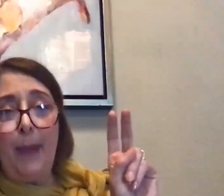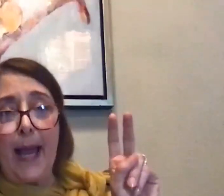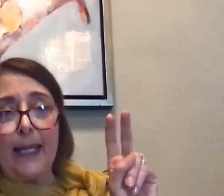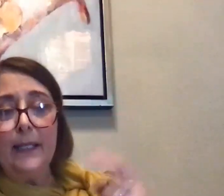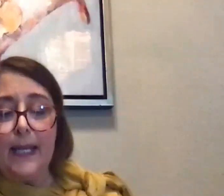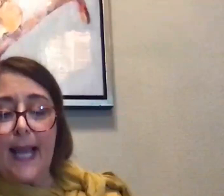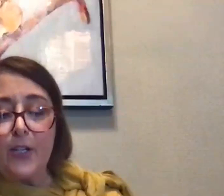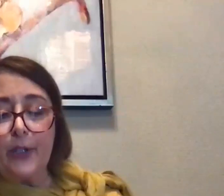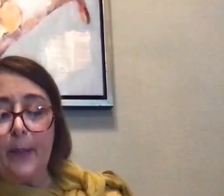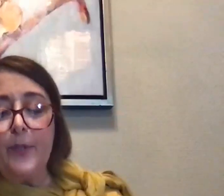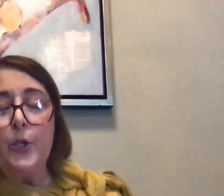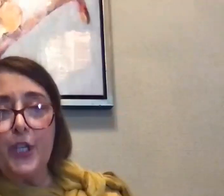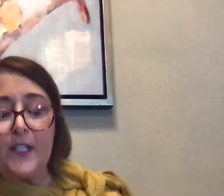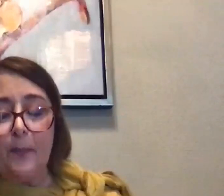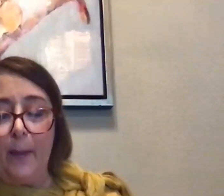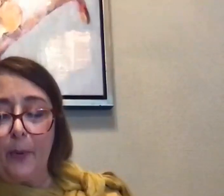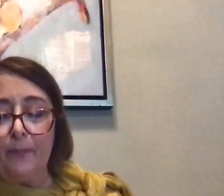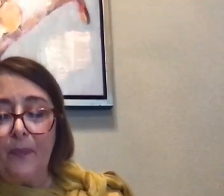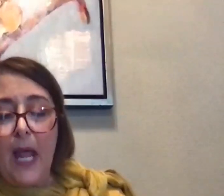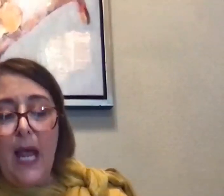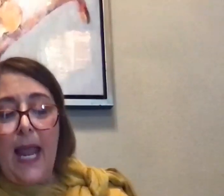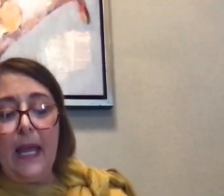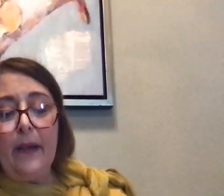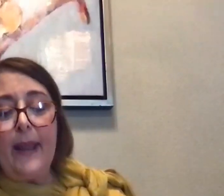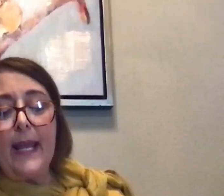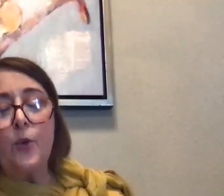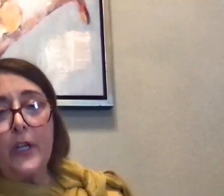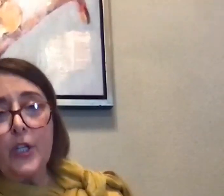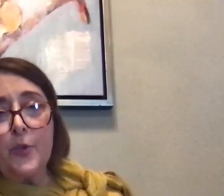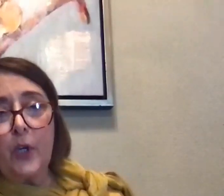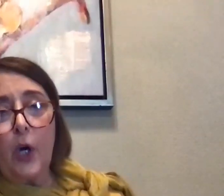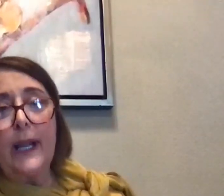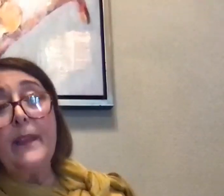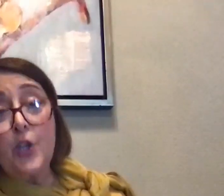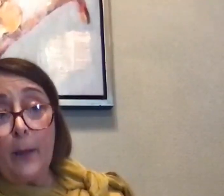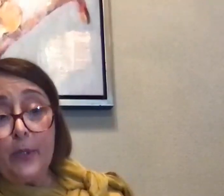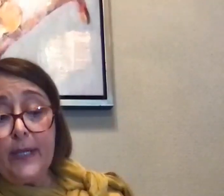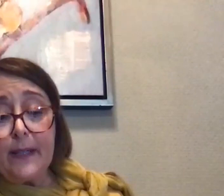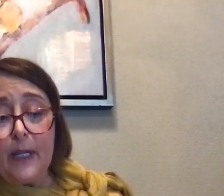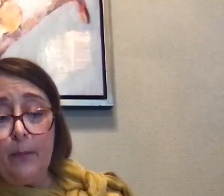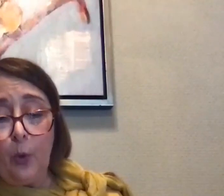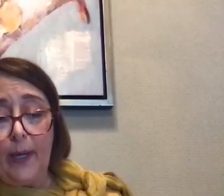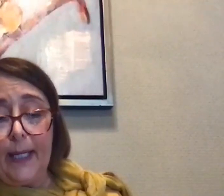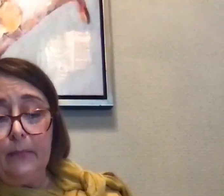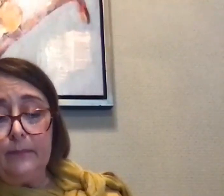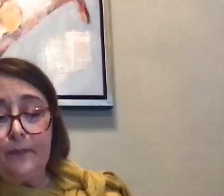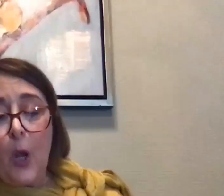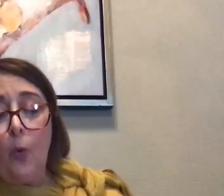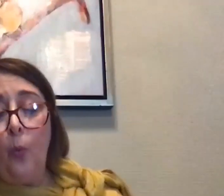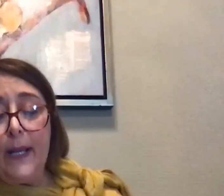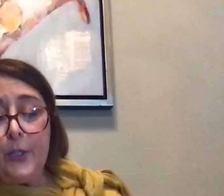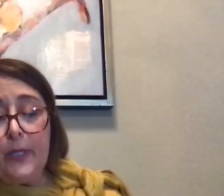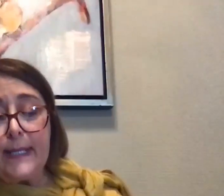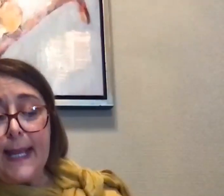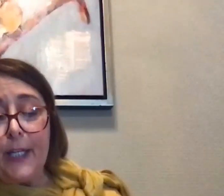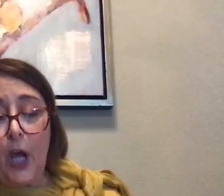call it a packet. It's actually 2 sheets of paper. And it has questions regarding the job duties of the employee,